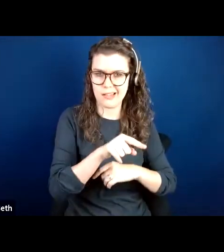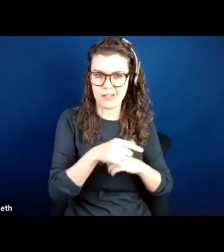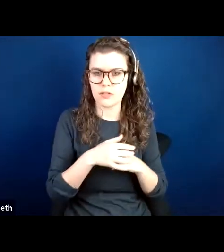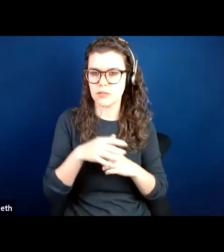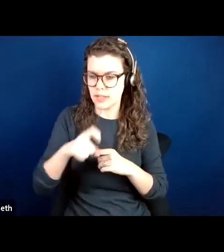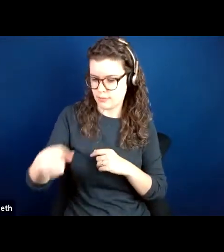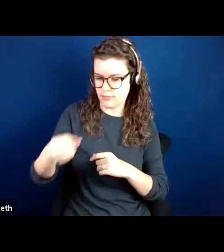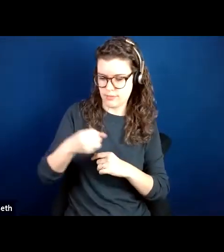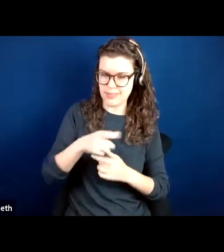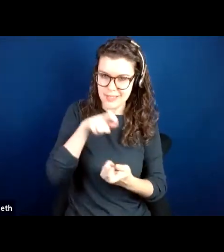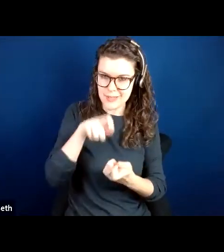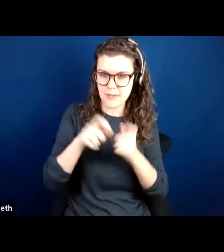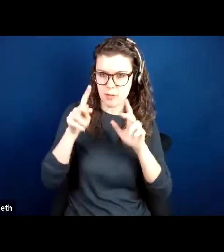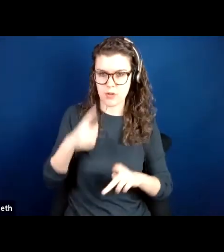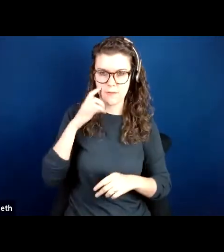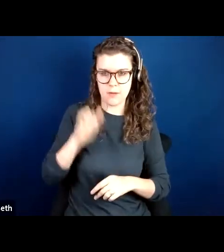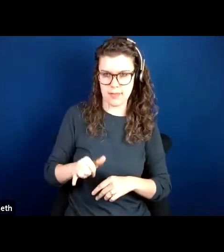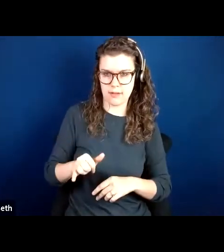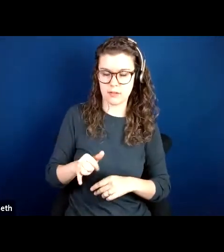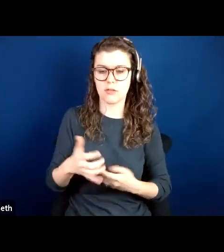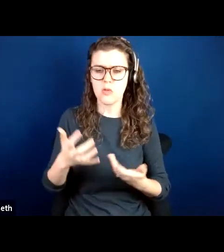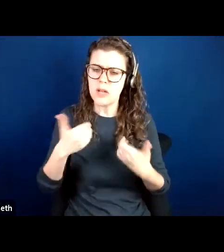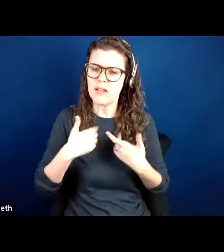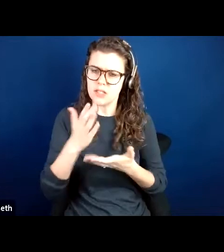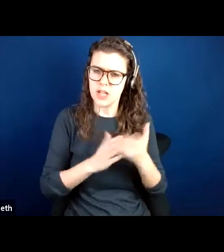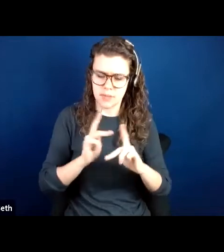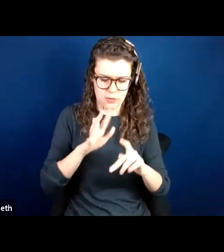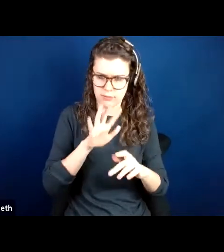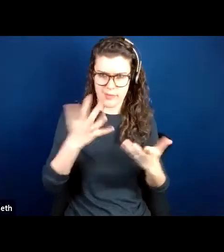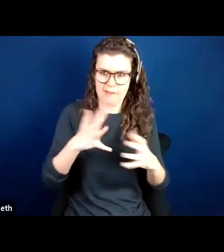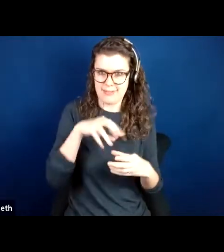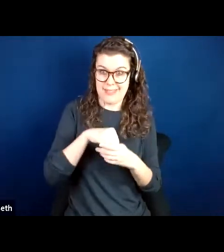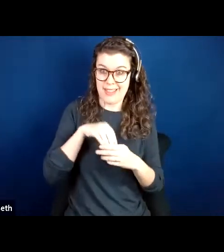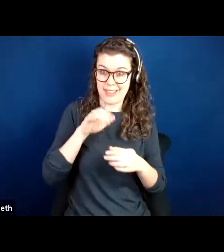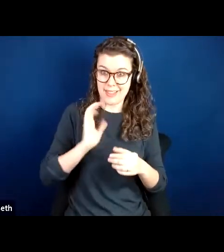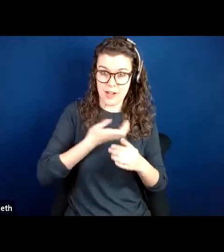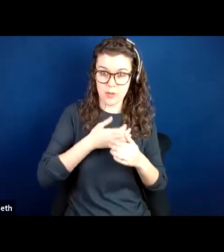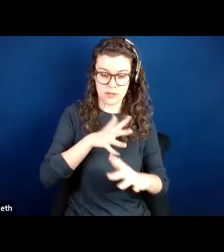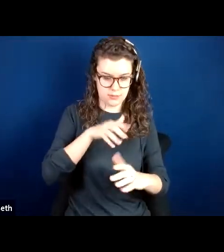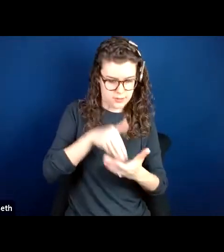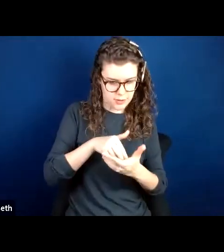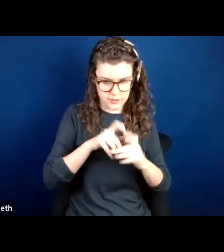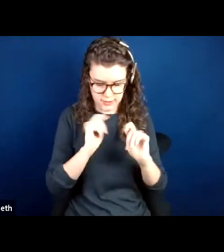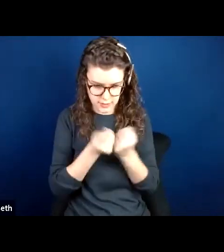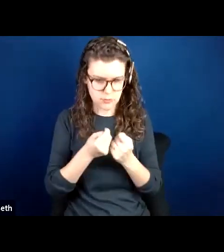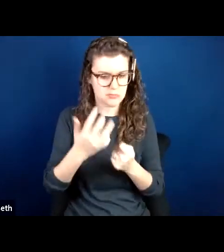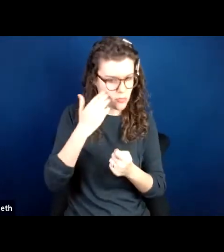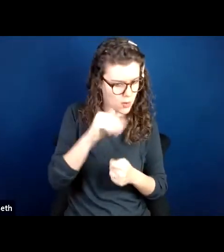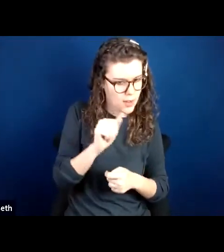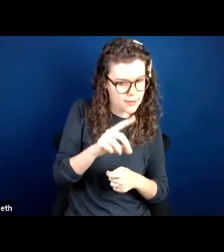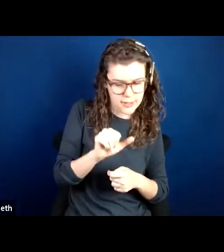like many centers, had individuals on our team who were knowledgeable on the ADA and, of course, their own